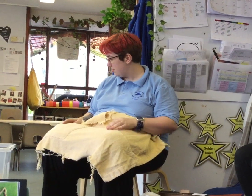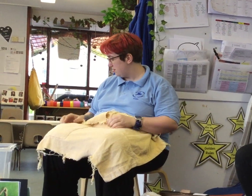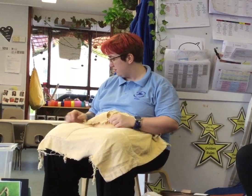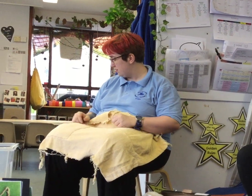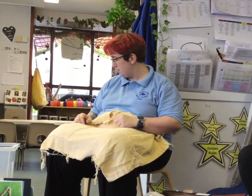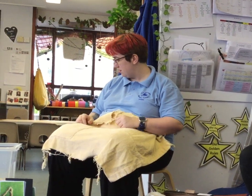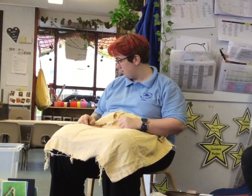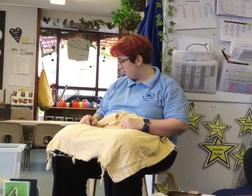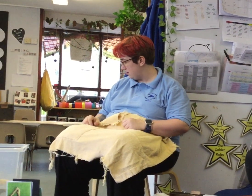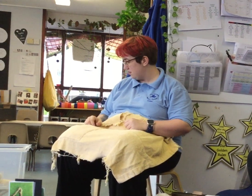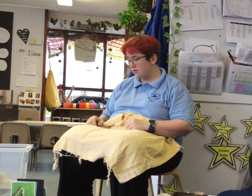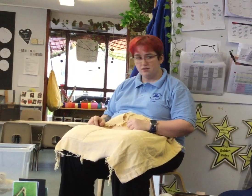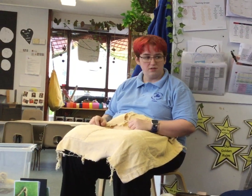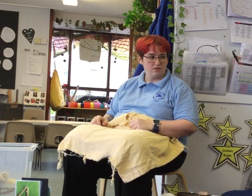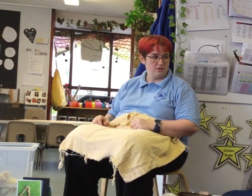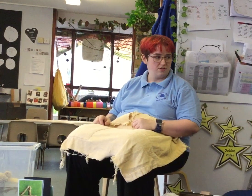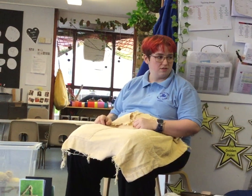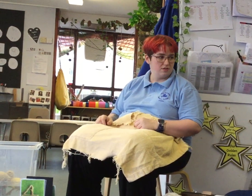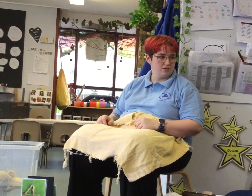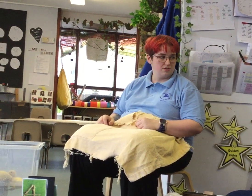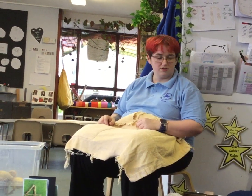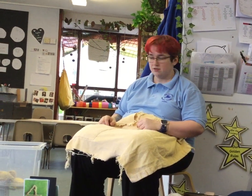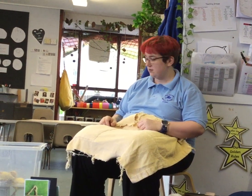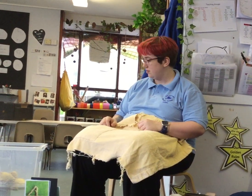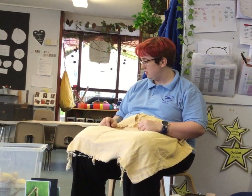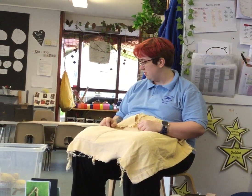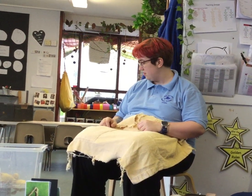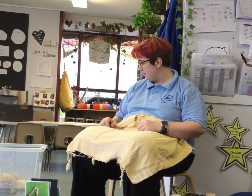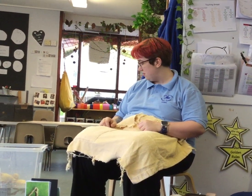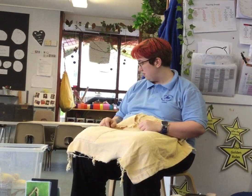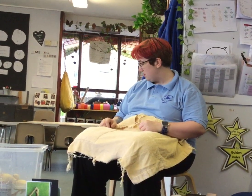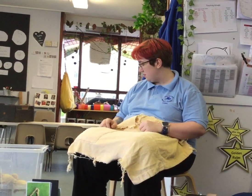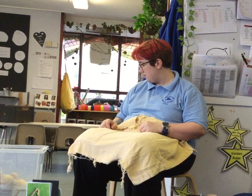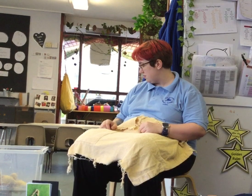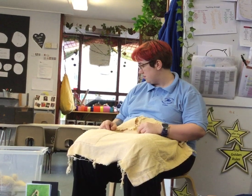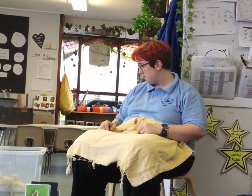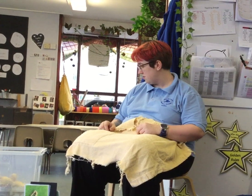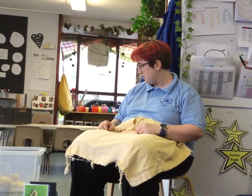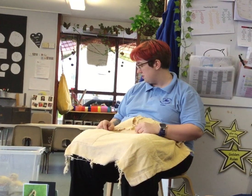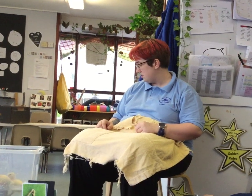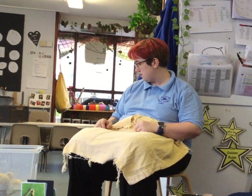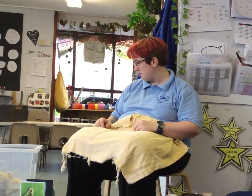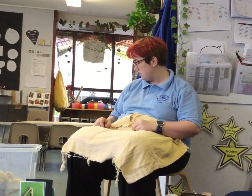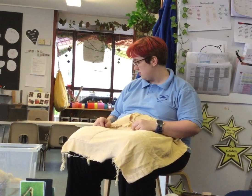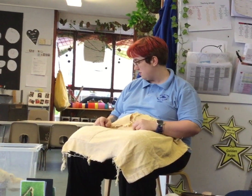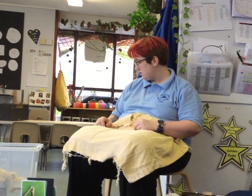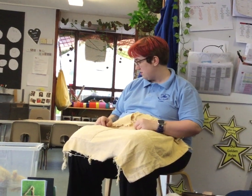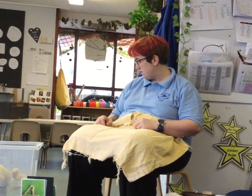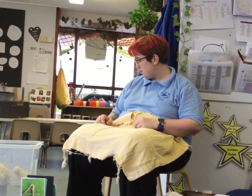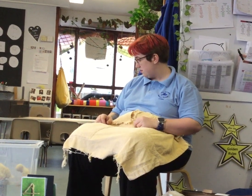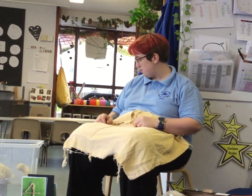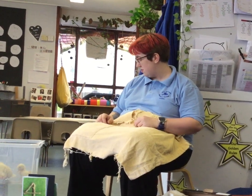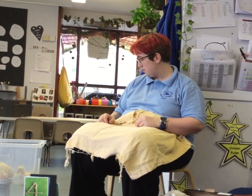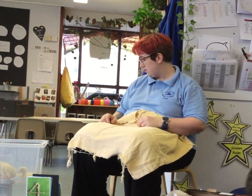She's drying him. He needs to get dry or else he'll get very cold.